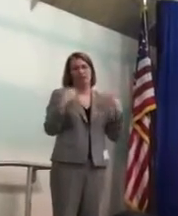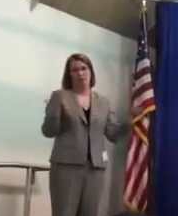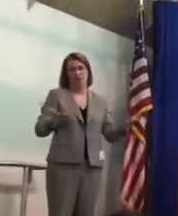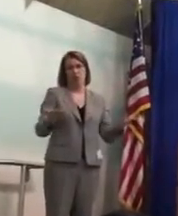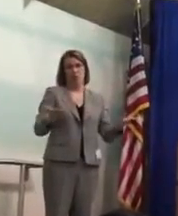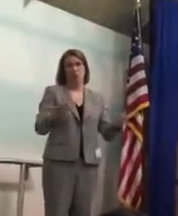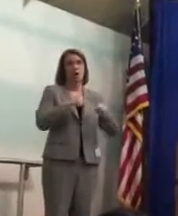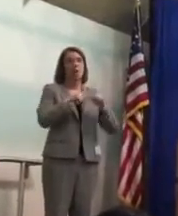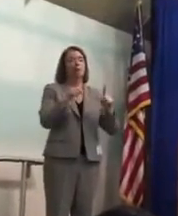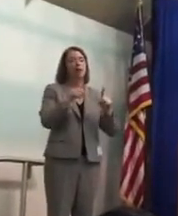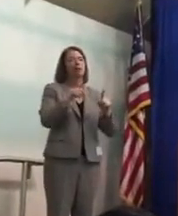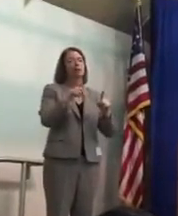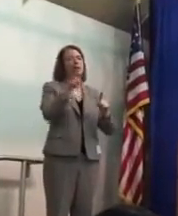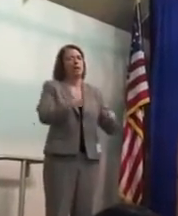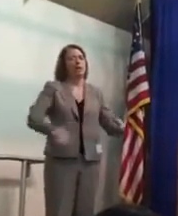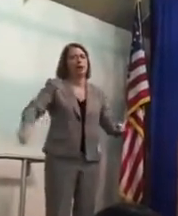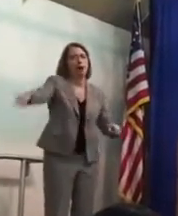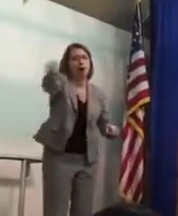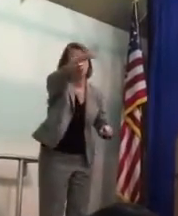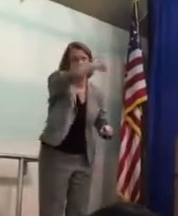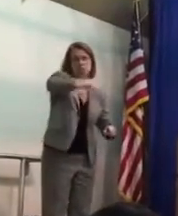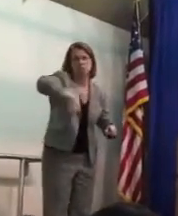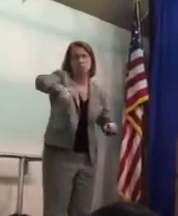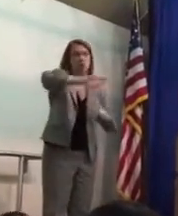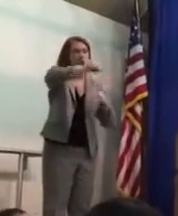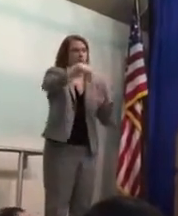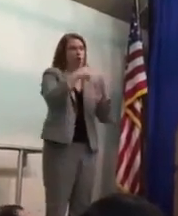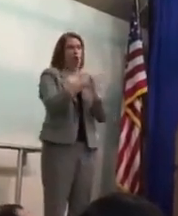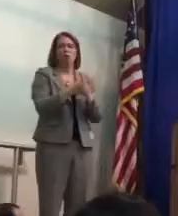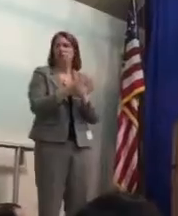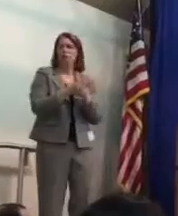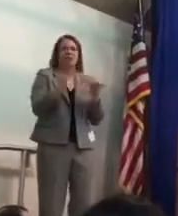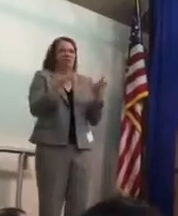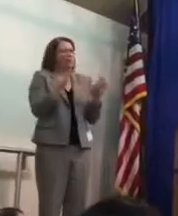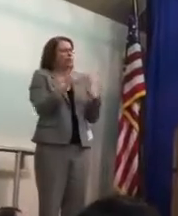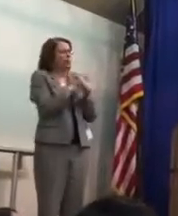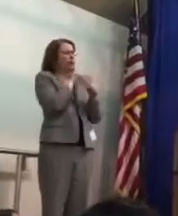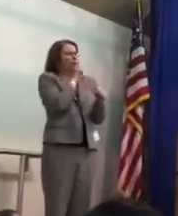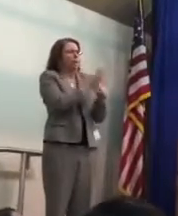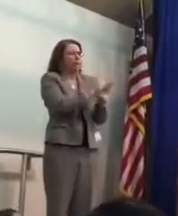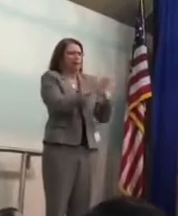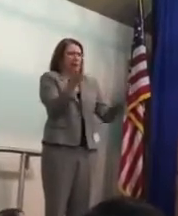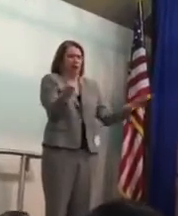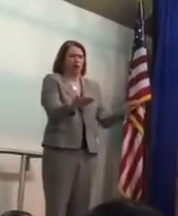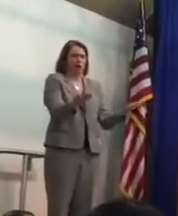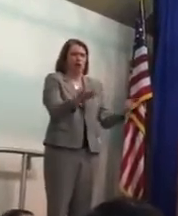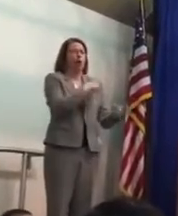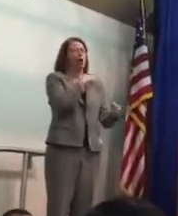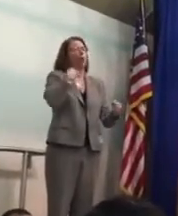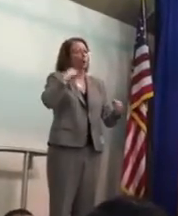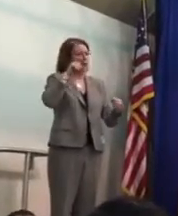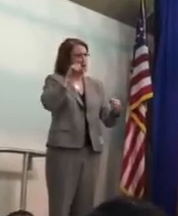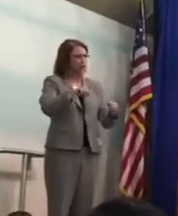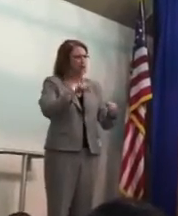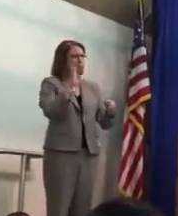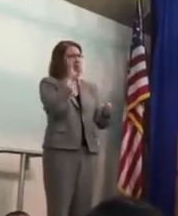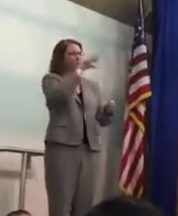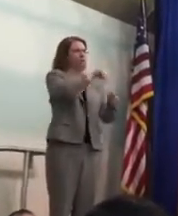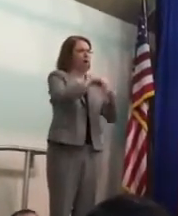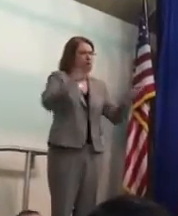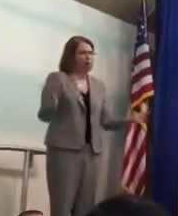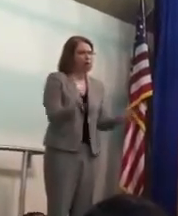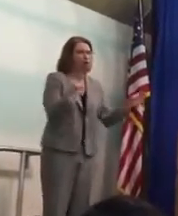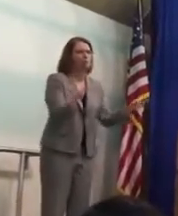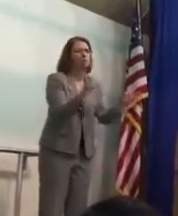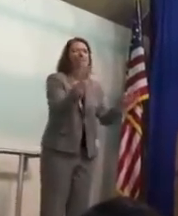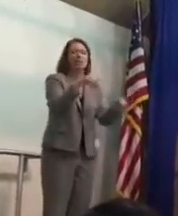it takes us, the rest of us, they've already made the commitment. We need to step up to the plate. We need to